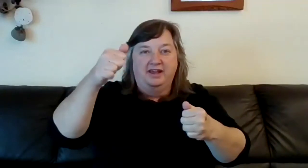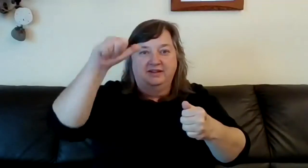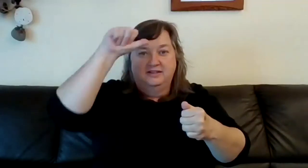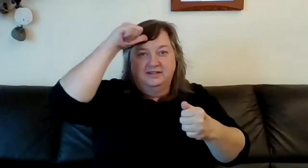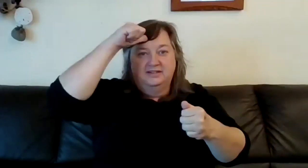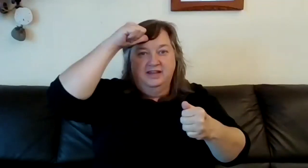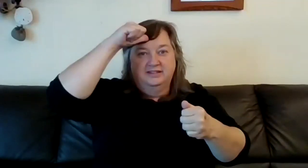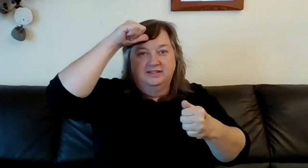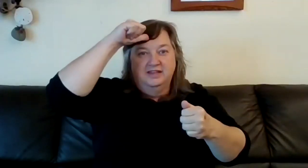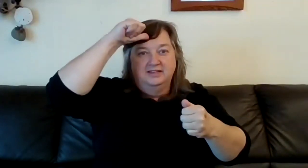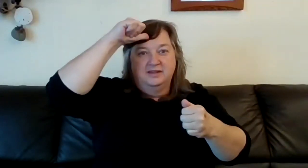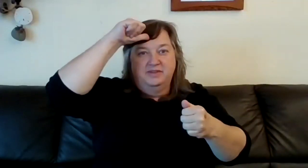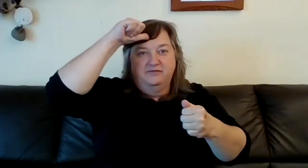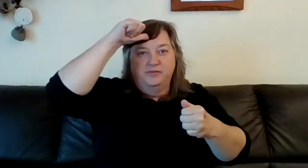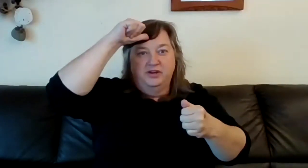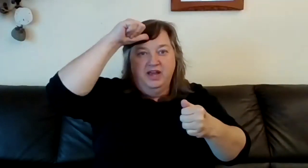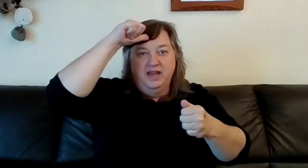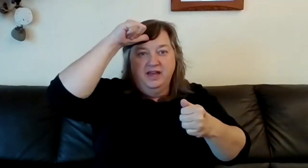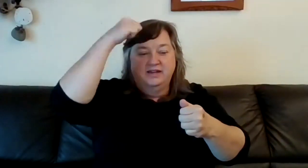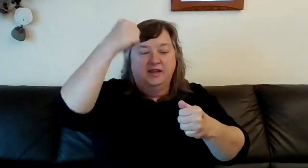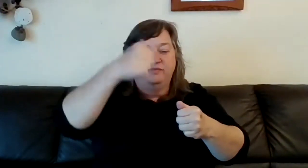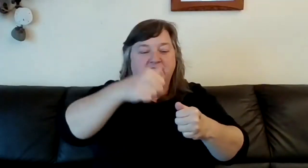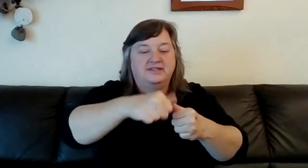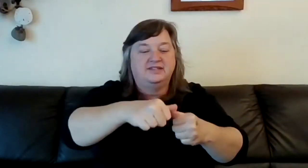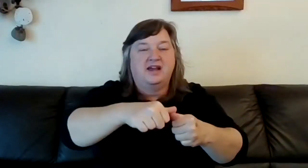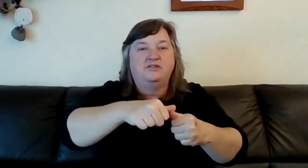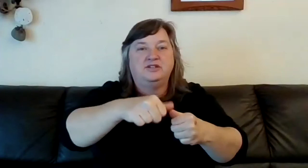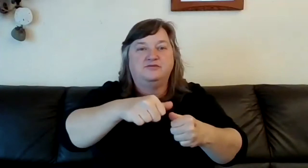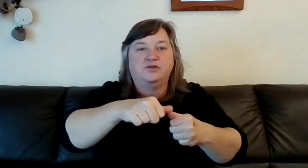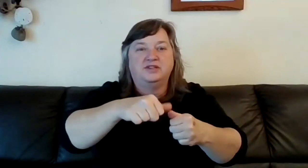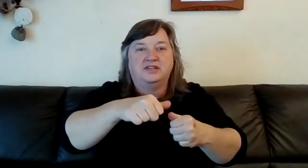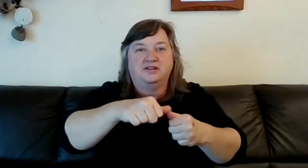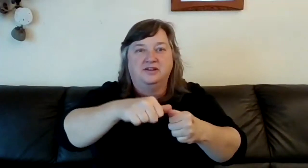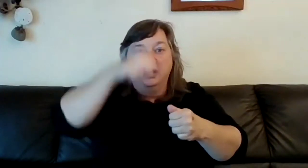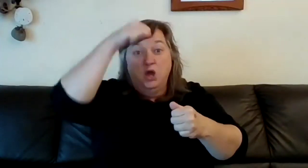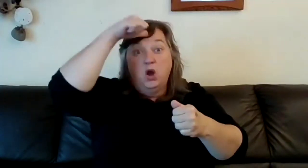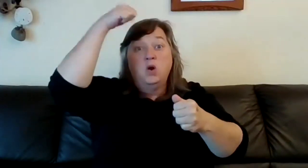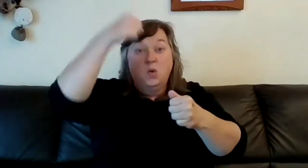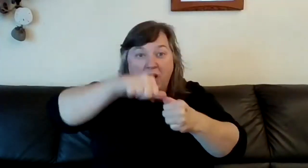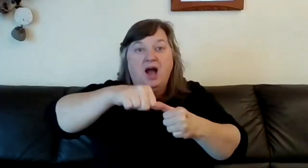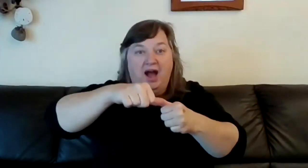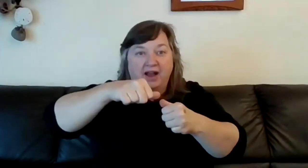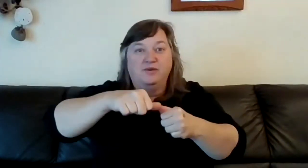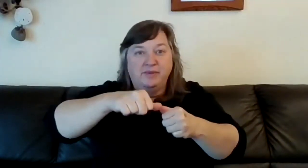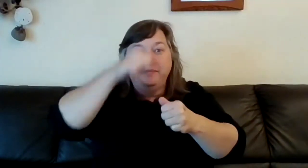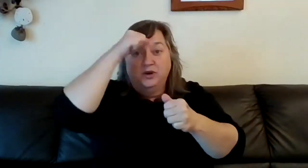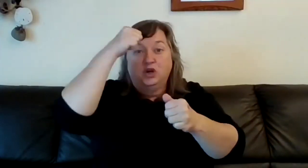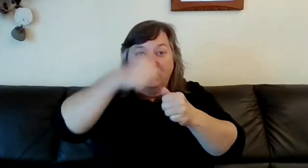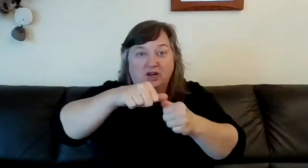hand takes something from your head and brings it down into focus here. Oh, I remember.